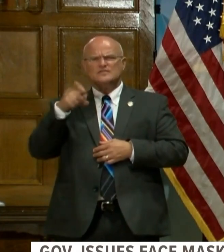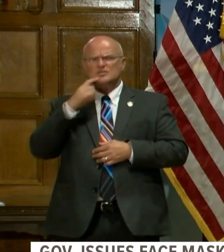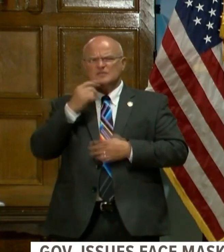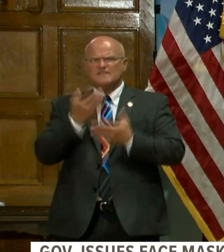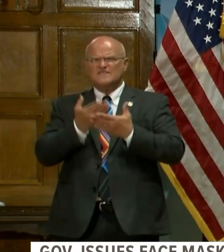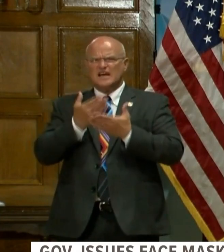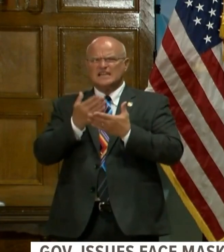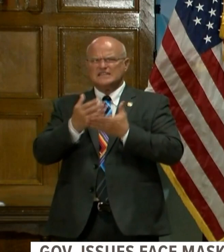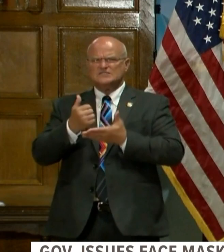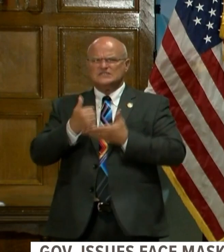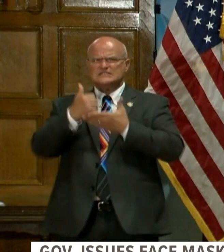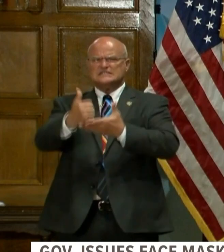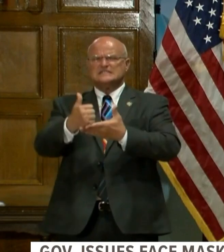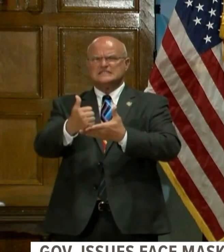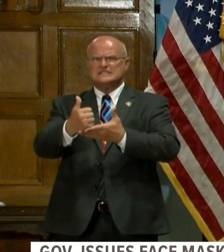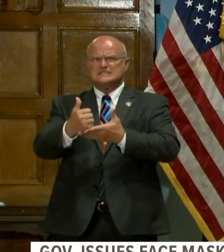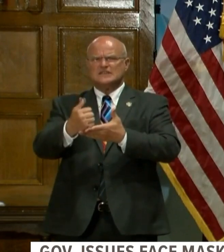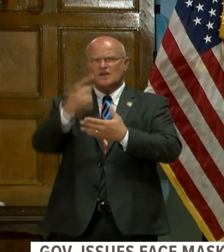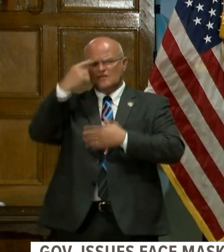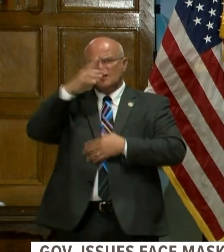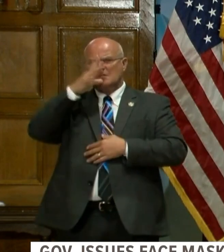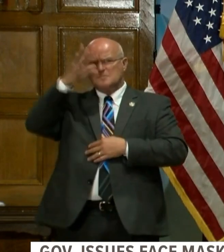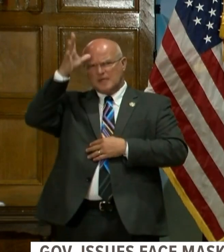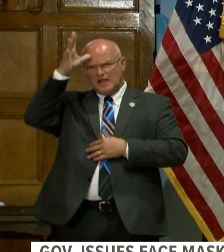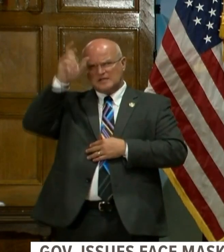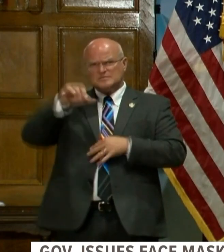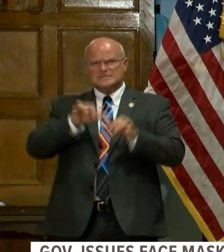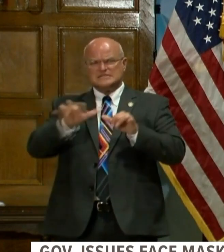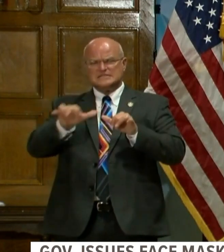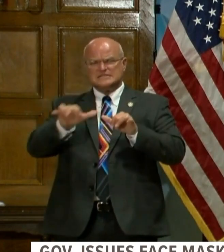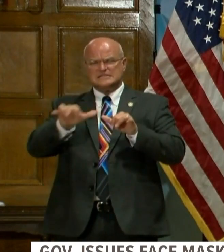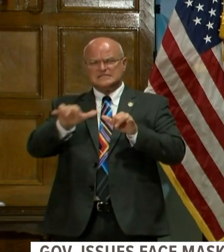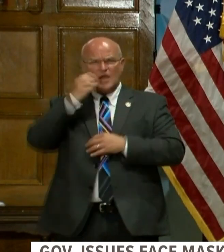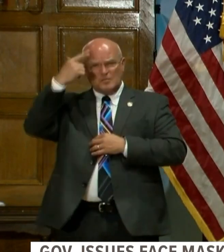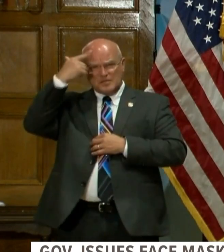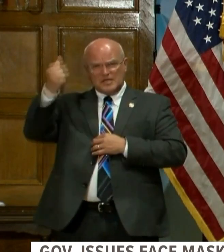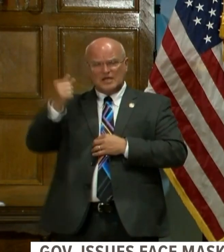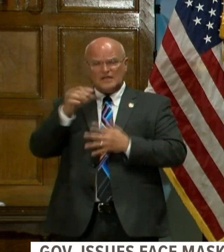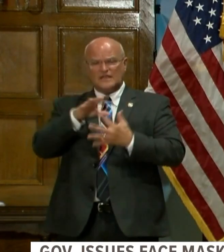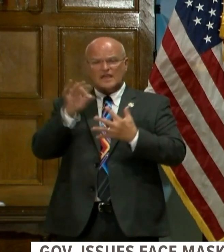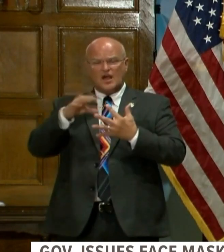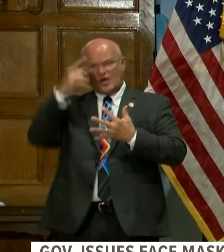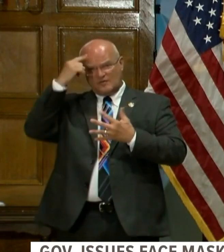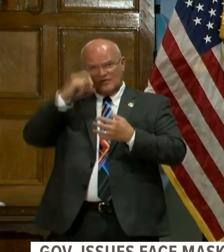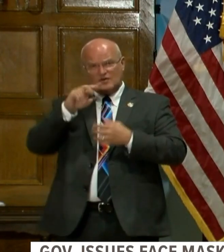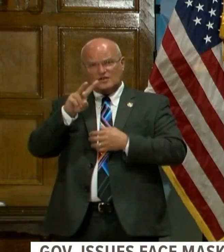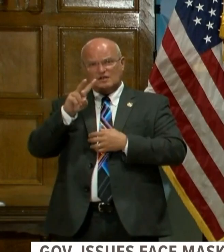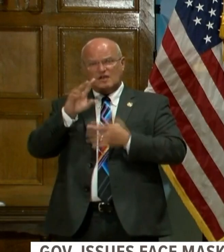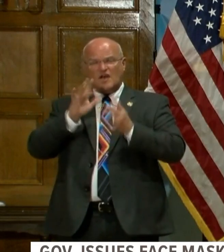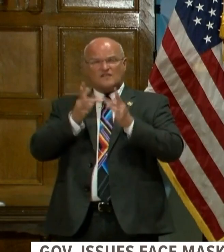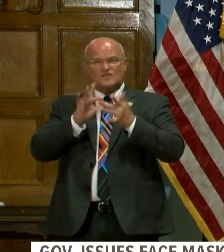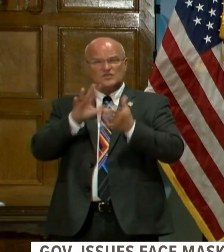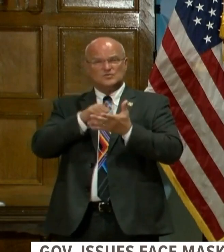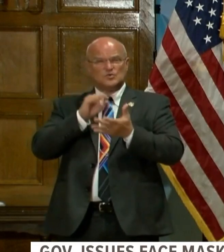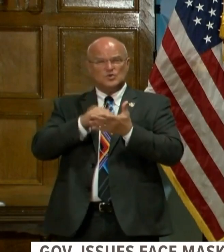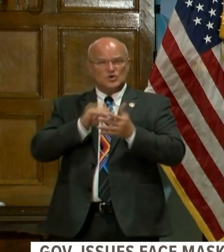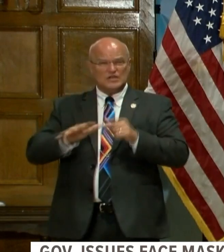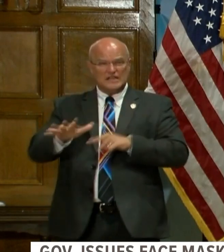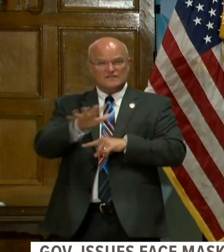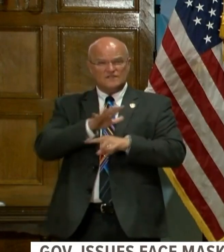be financial assistance for parents who have to stay home because they opt for a virtual learning